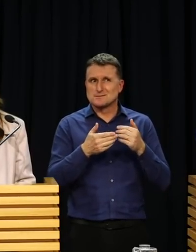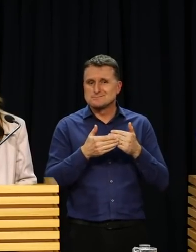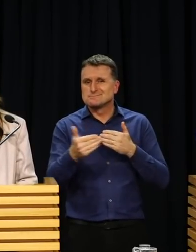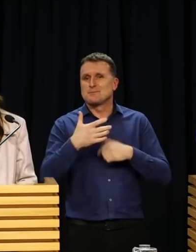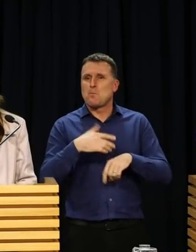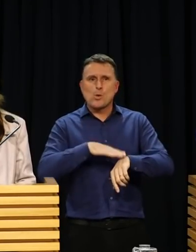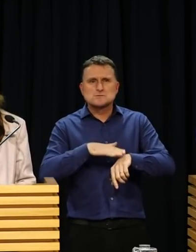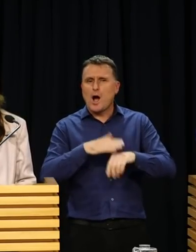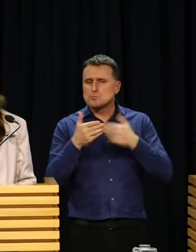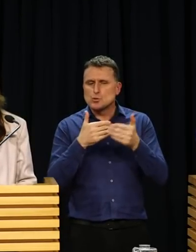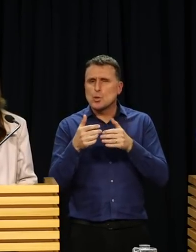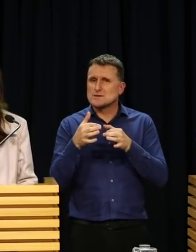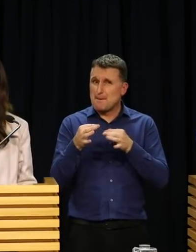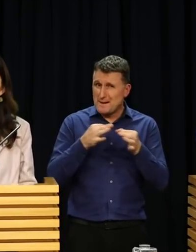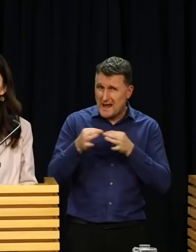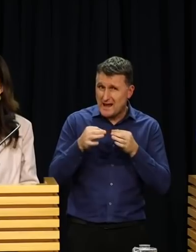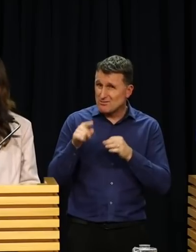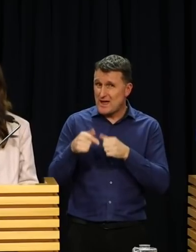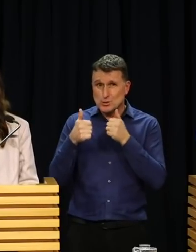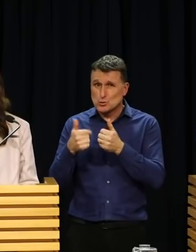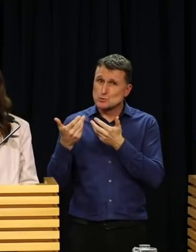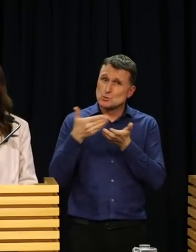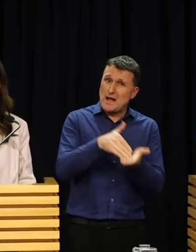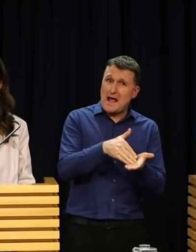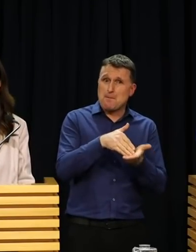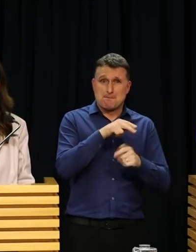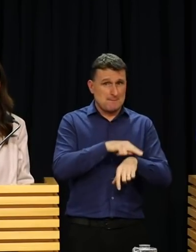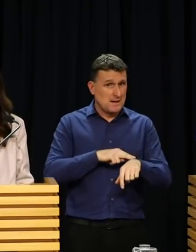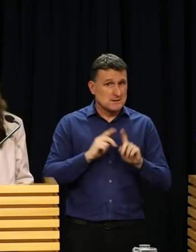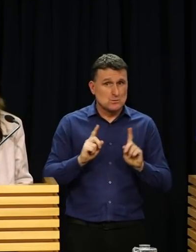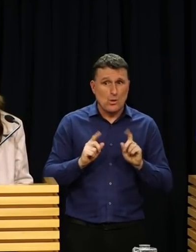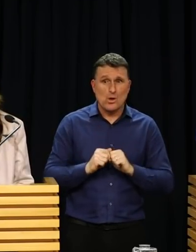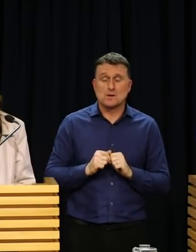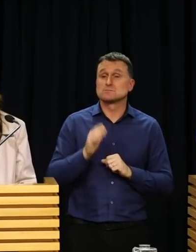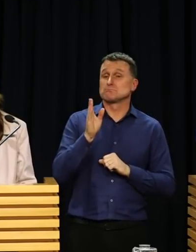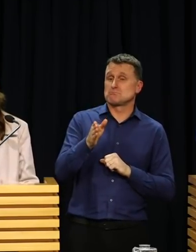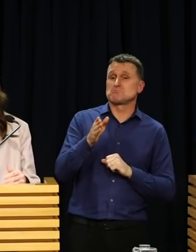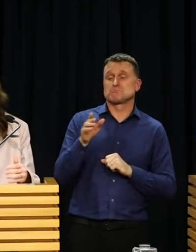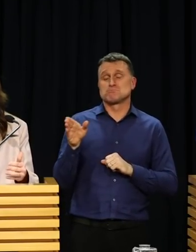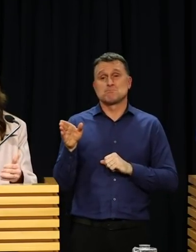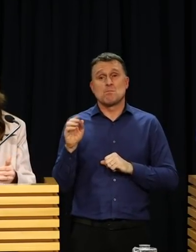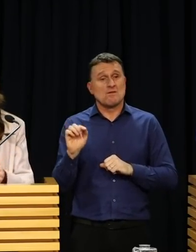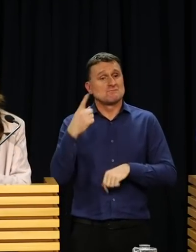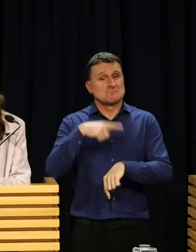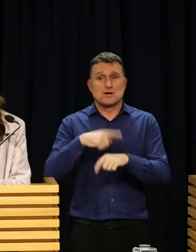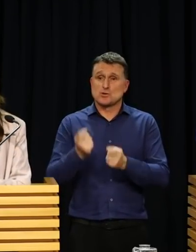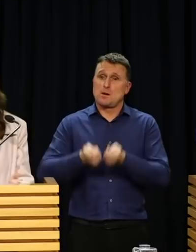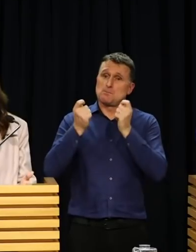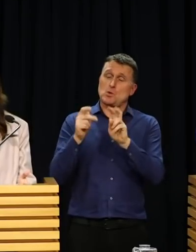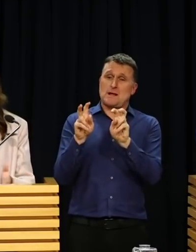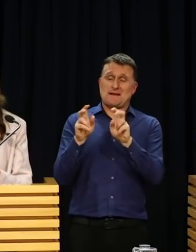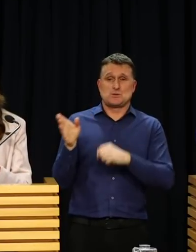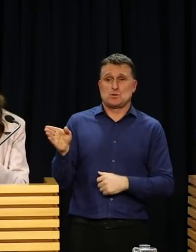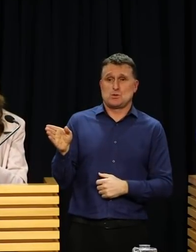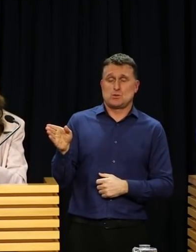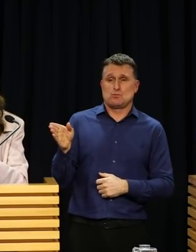not a plan. Is that good enough for police? Again, so this is, well, not again, this is the first time this issue has been particularly raised with me. I just